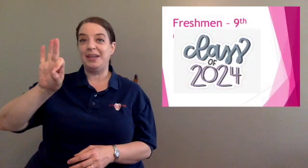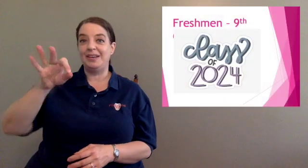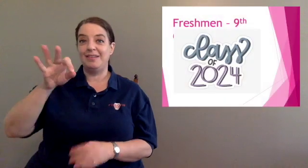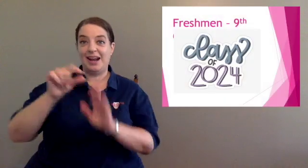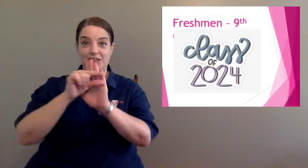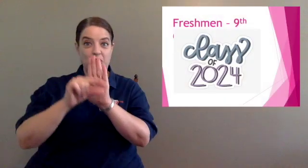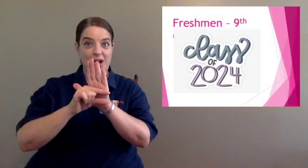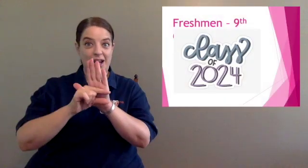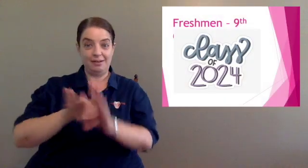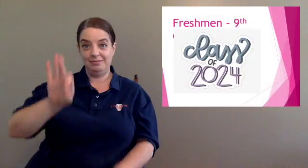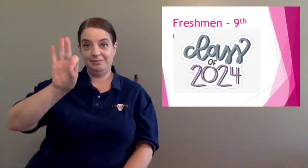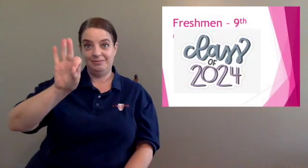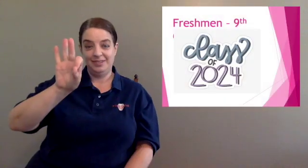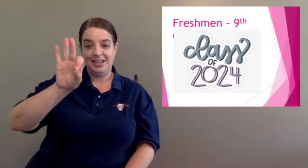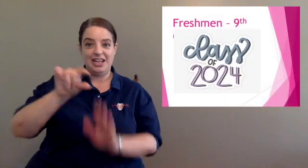in 9th grade,